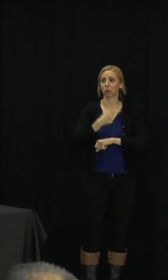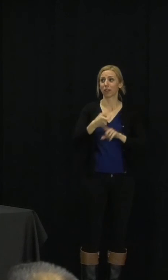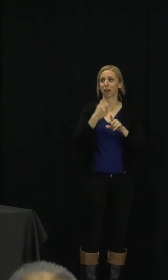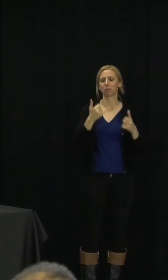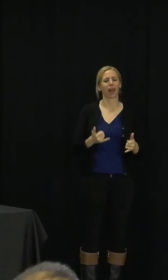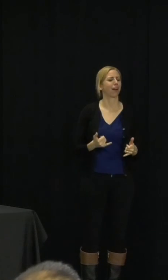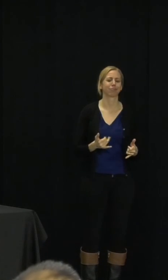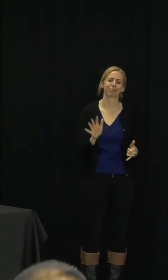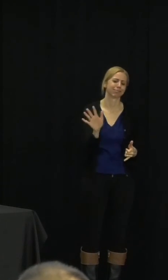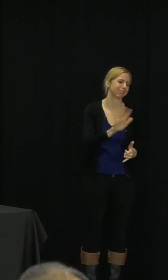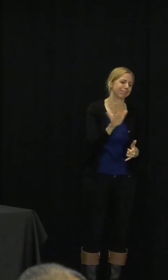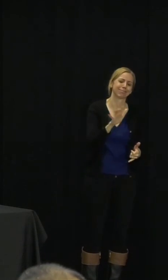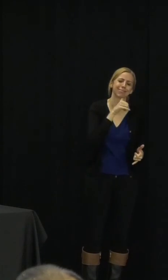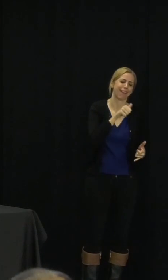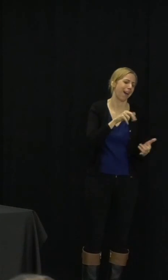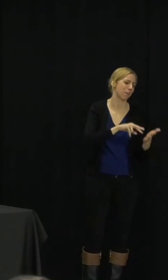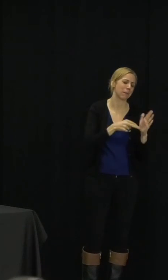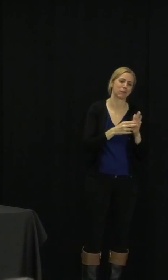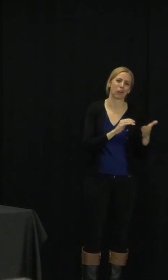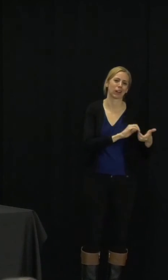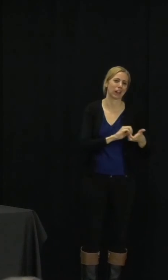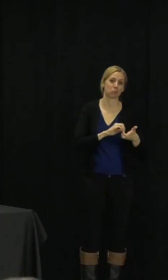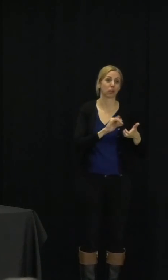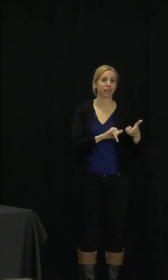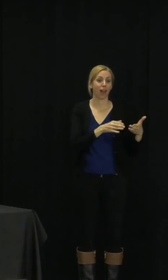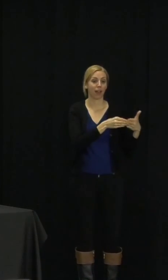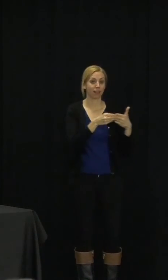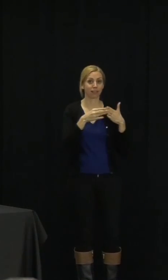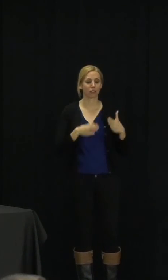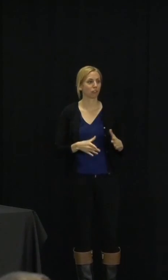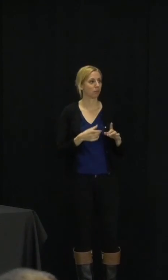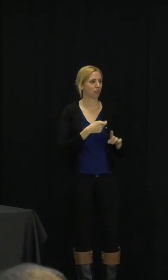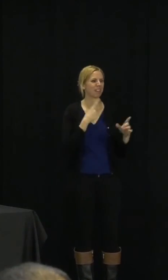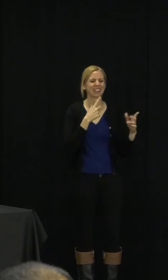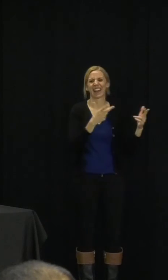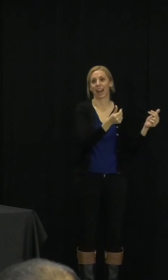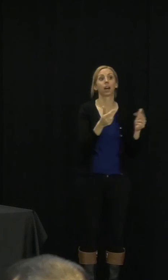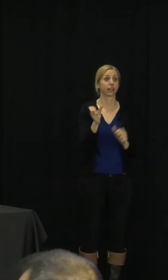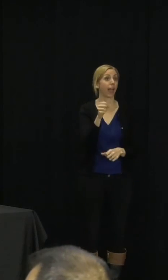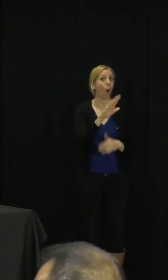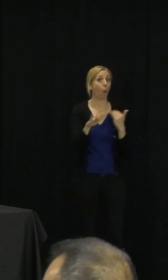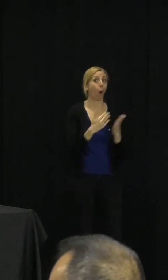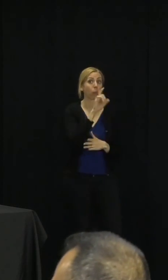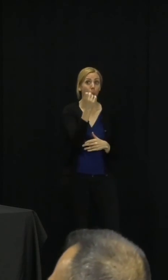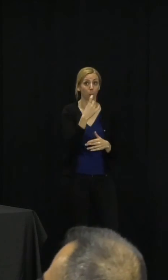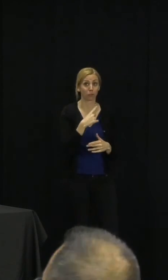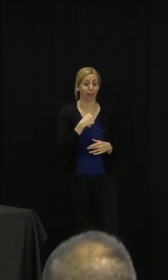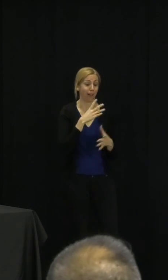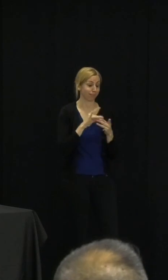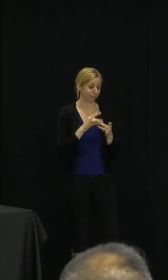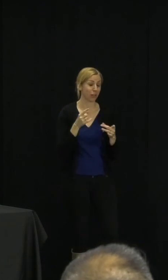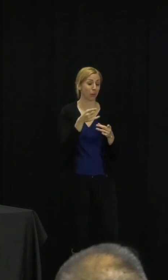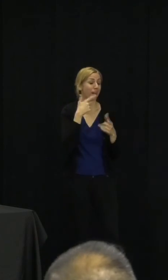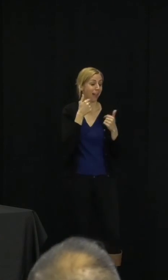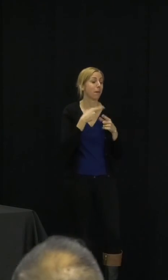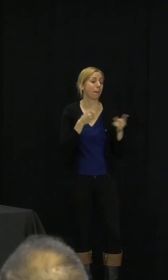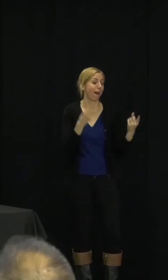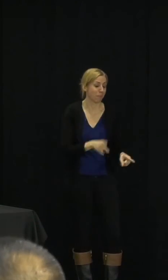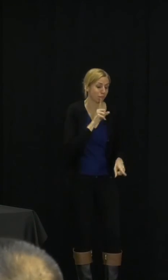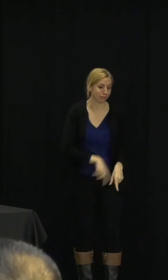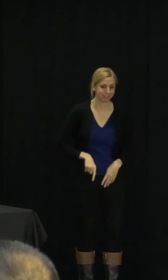the criteria for particular jobs in ways that privilege one group over